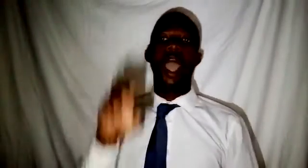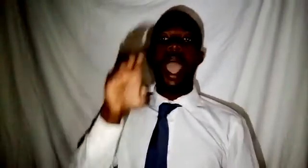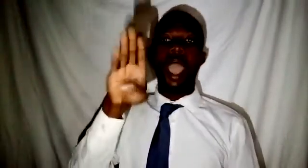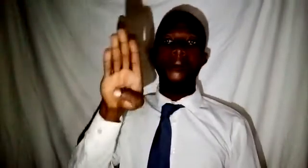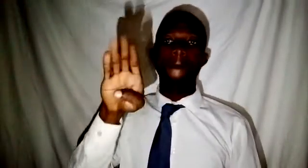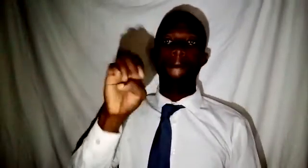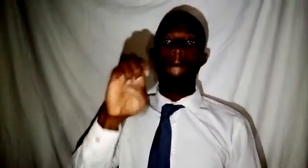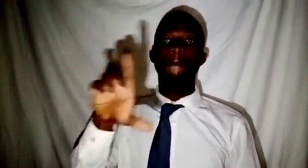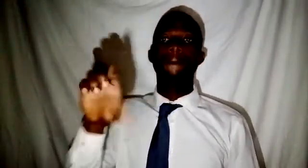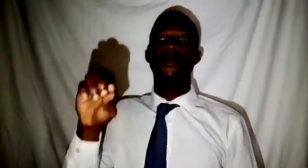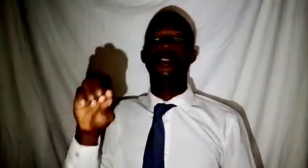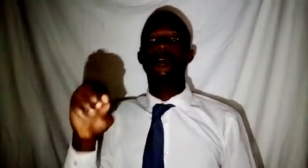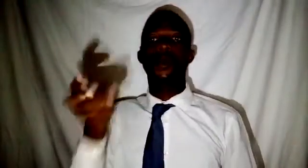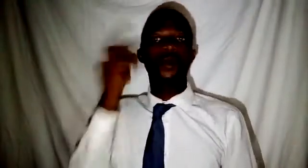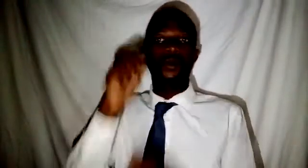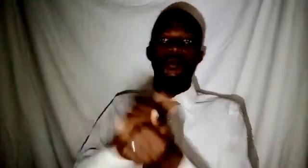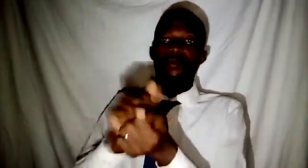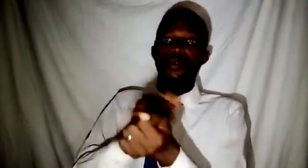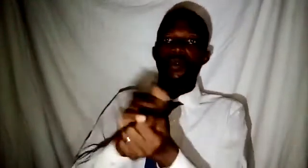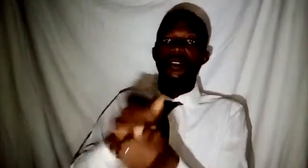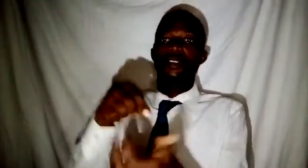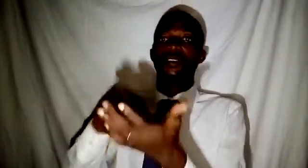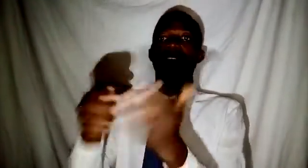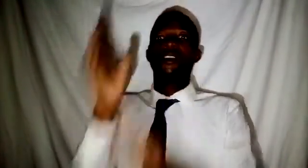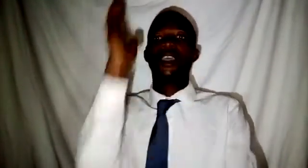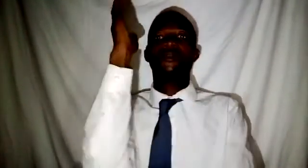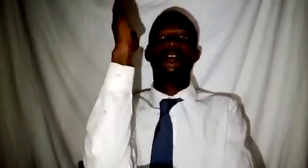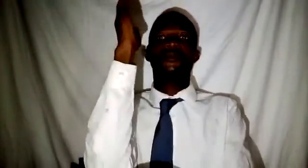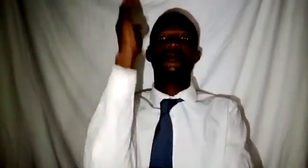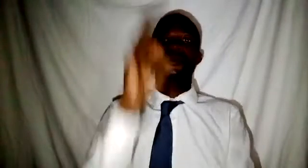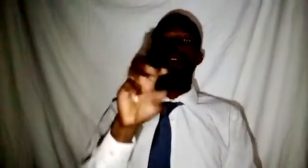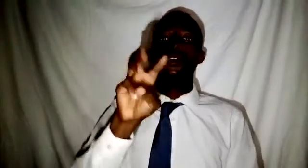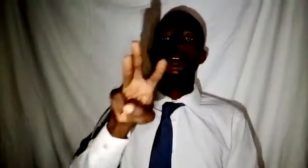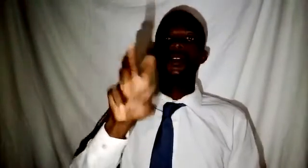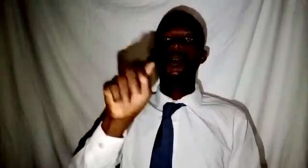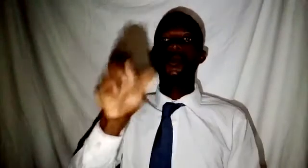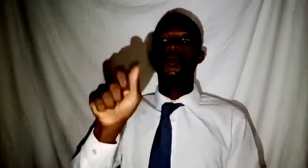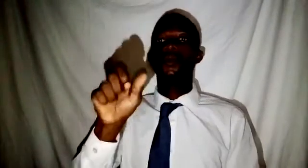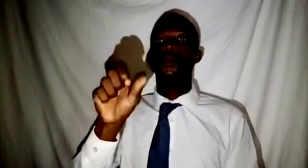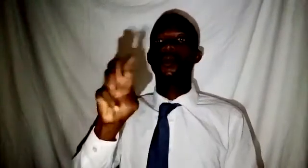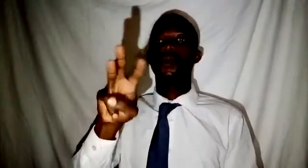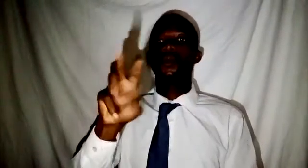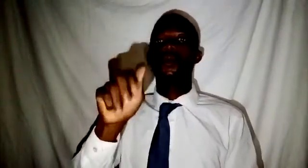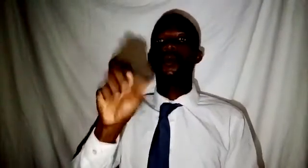auxiliary verb in the sentence. 2. Lexical or main